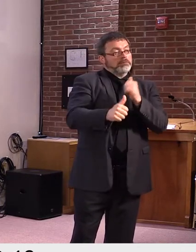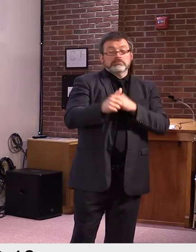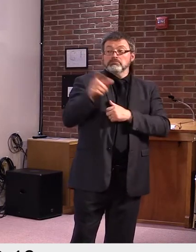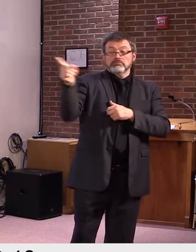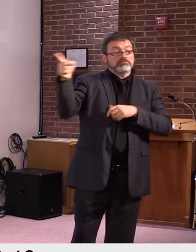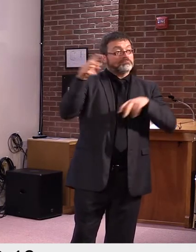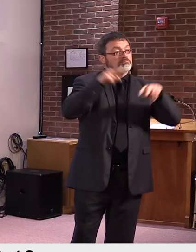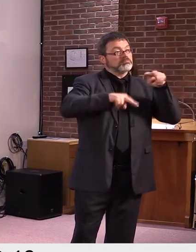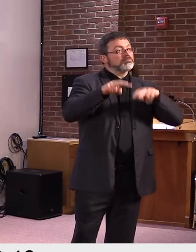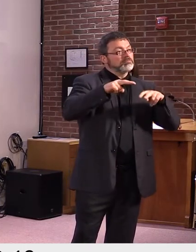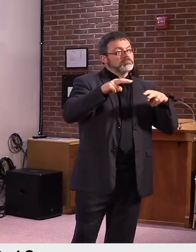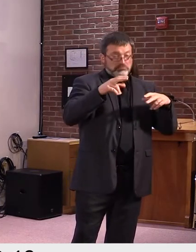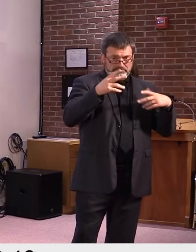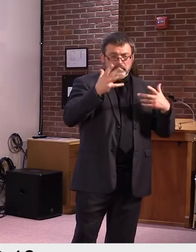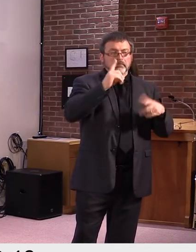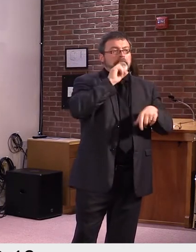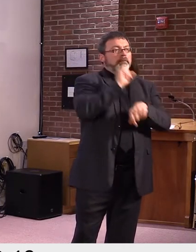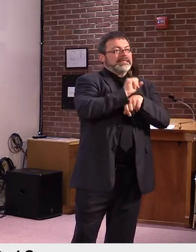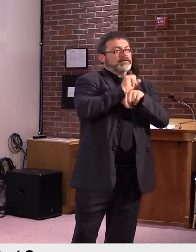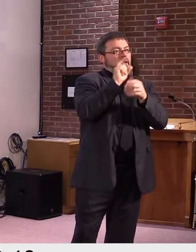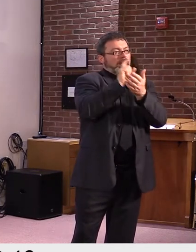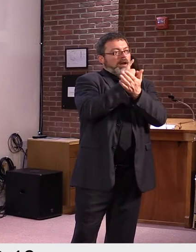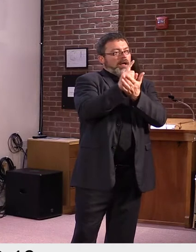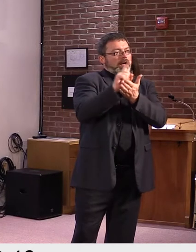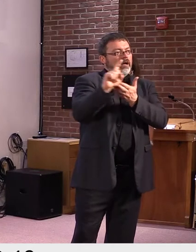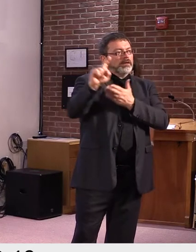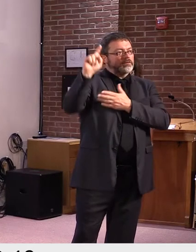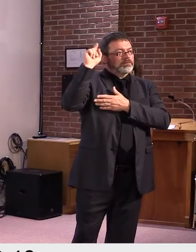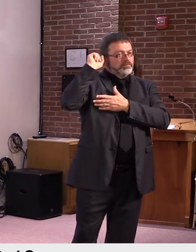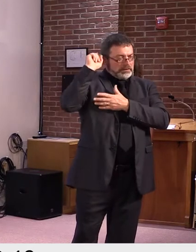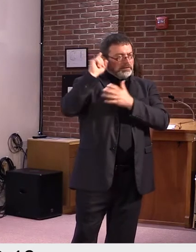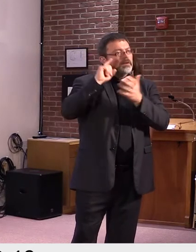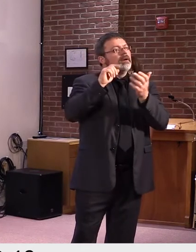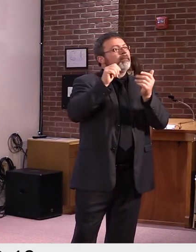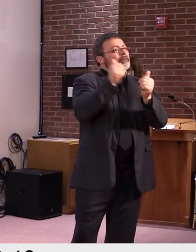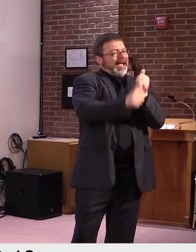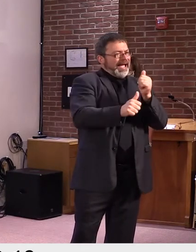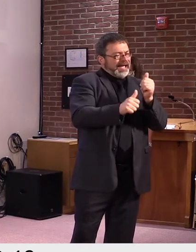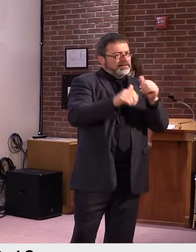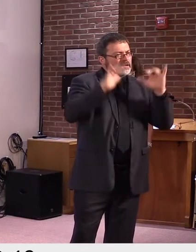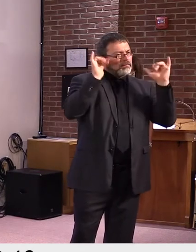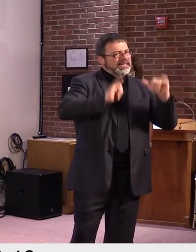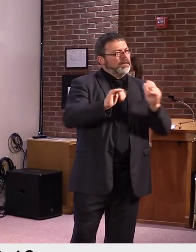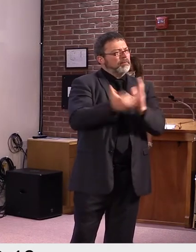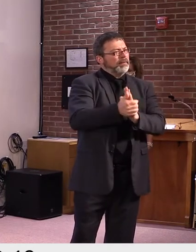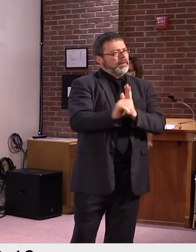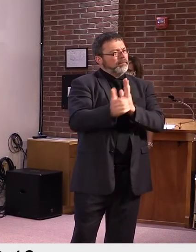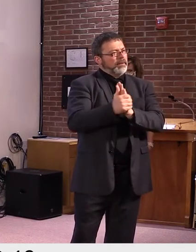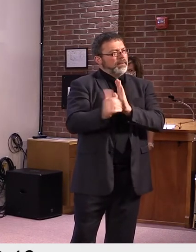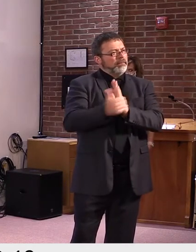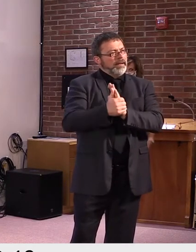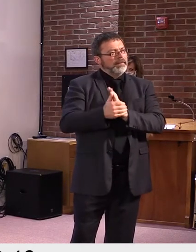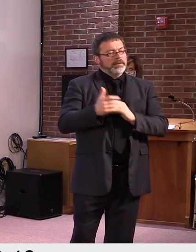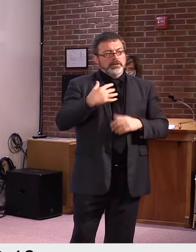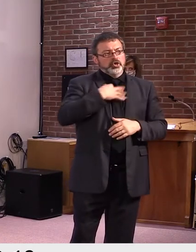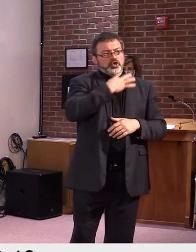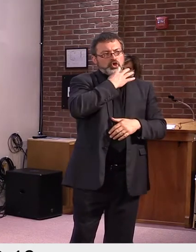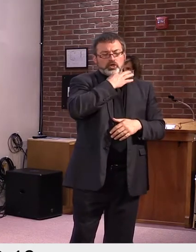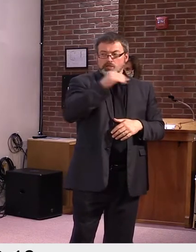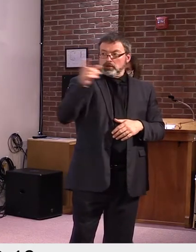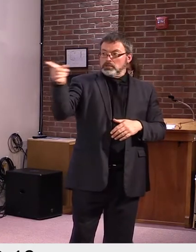or ballot harvest abuse. Has S-348 reached your desk yet? And if so, do you think you might veto